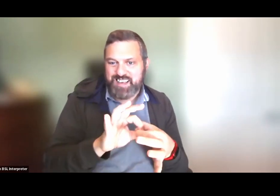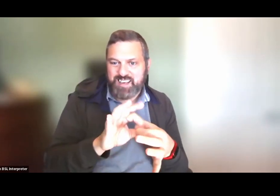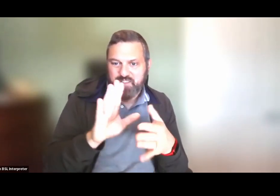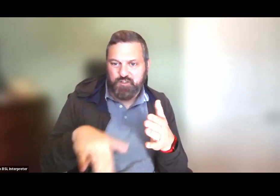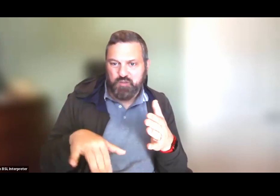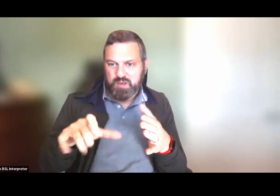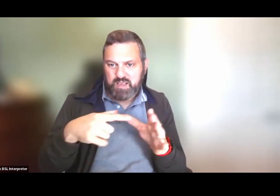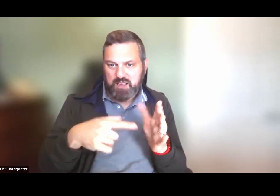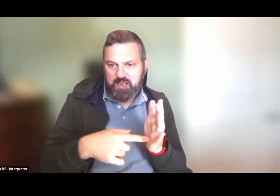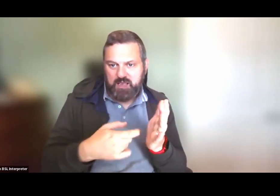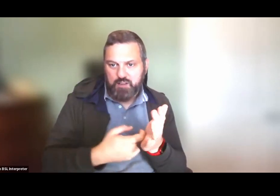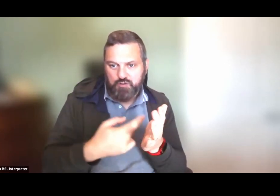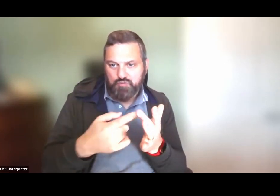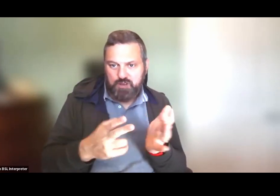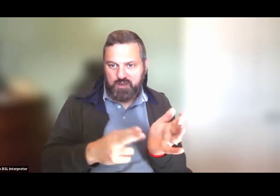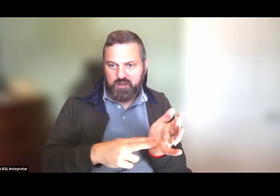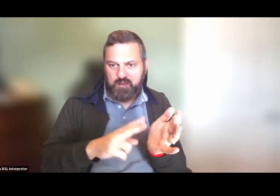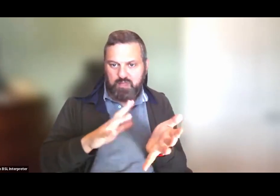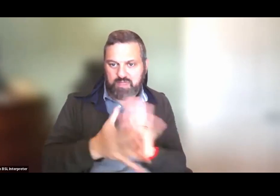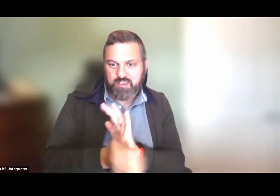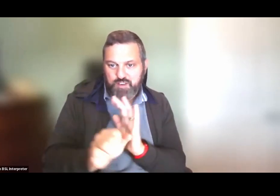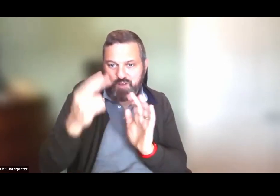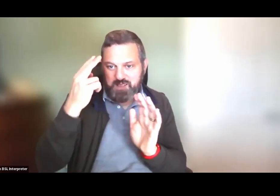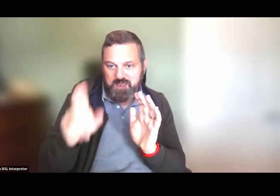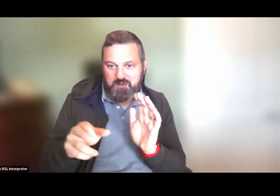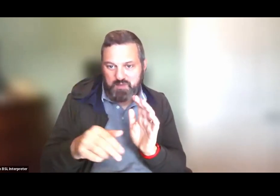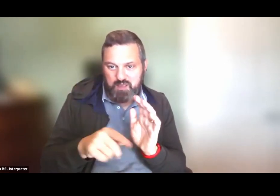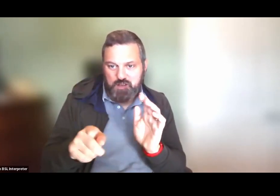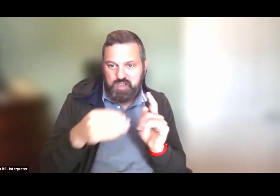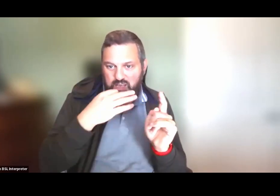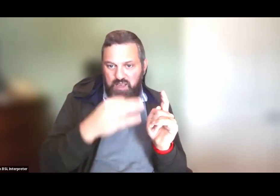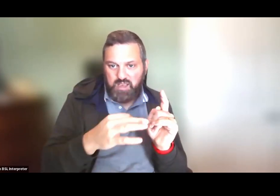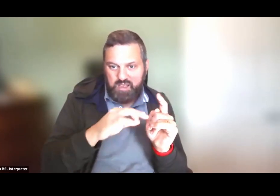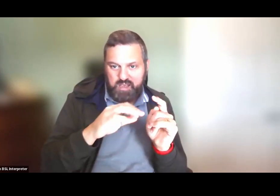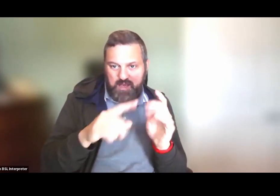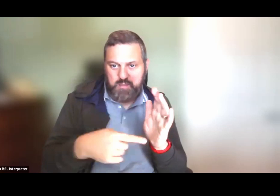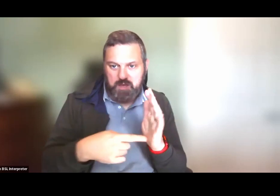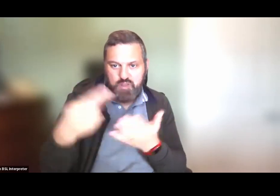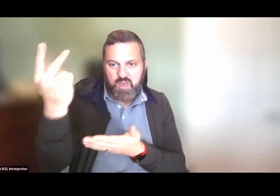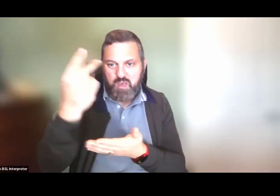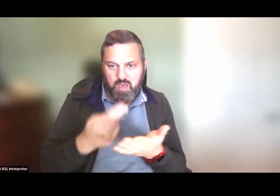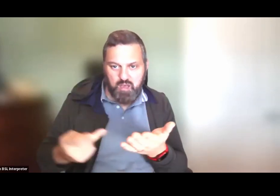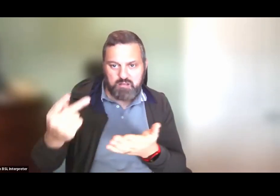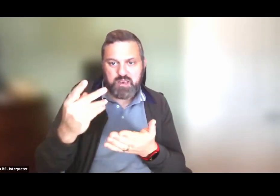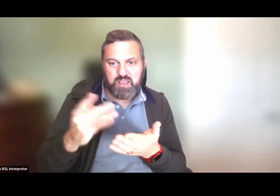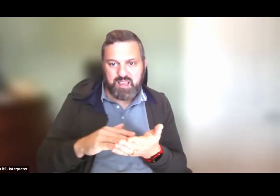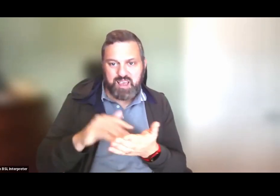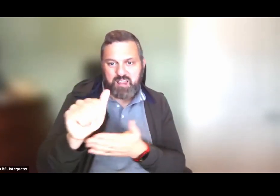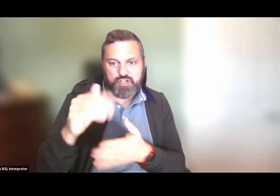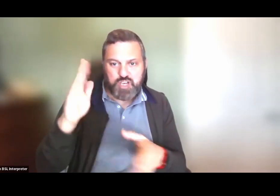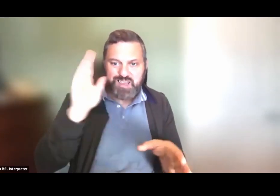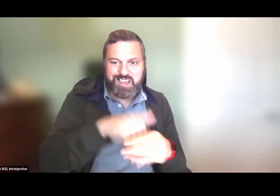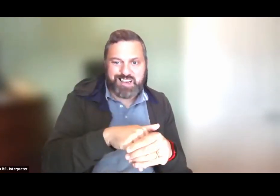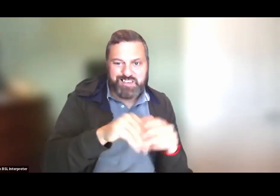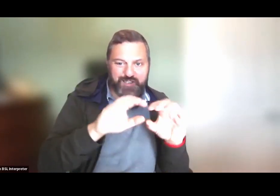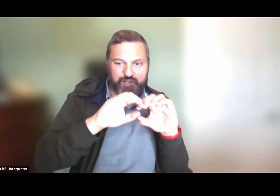Katrin. Sorry, I'm going to mess up the names. But she's asking about the role of arts and culture in Doughnut Economics.